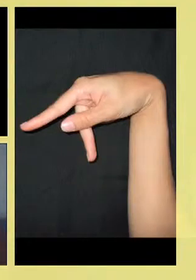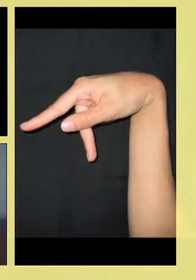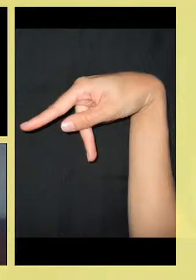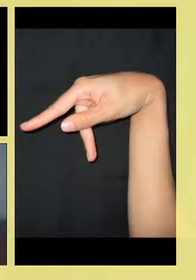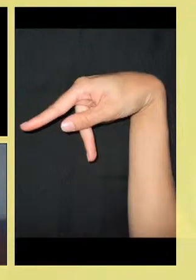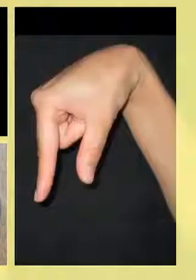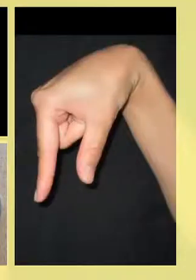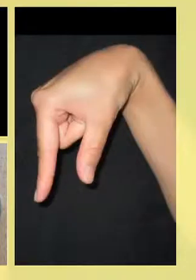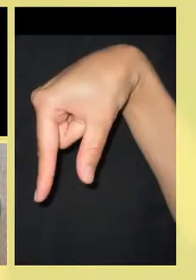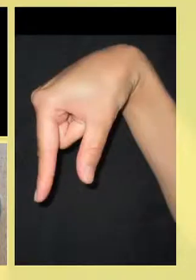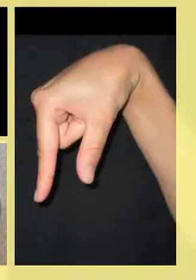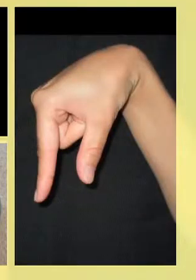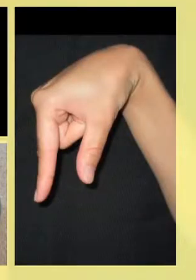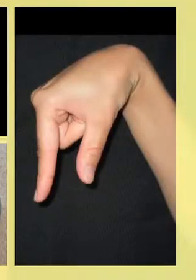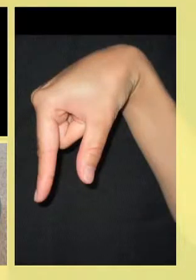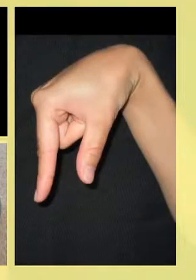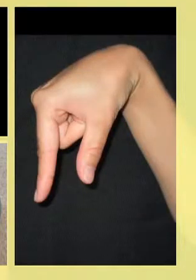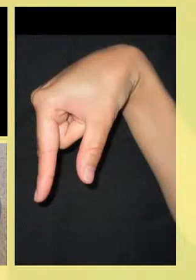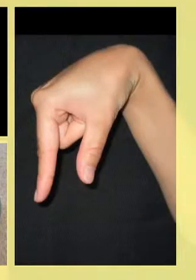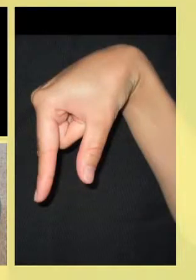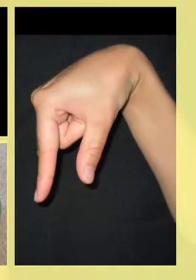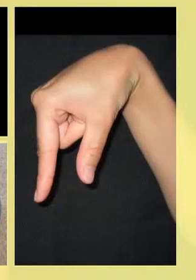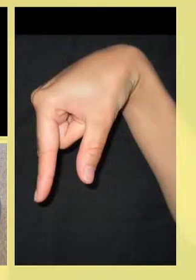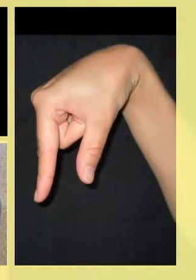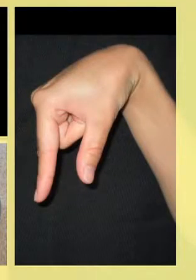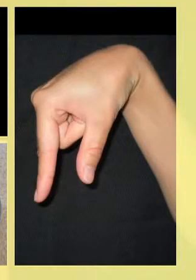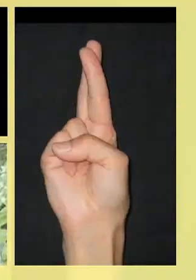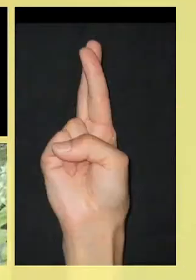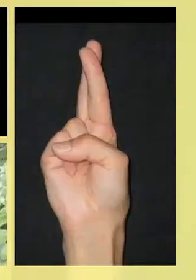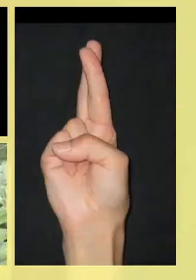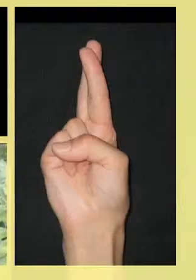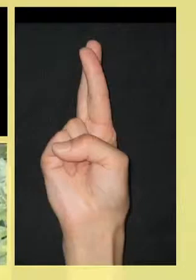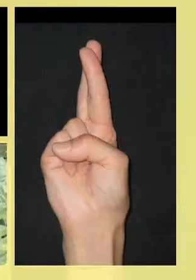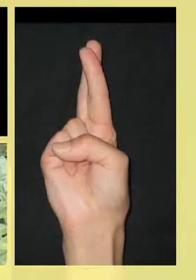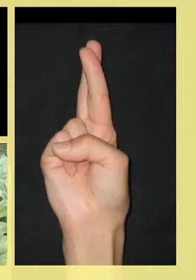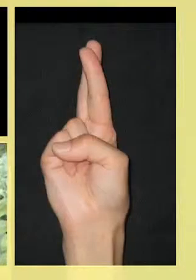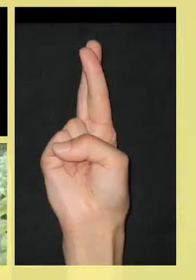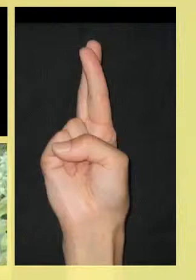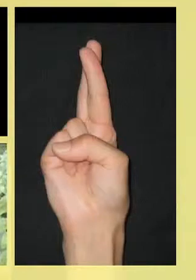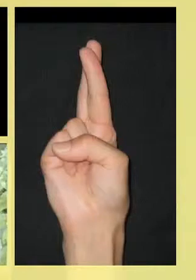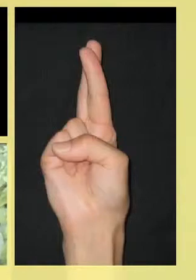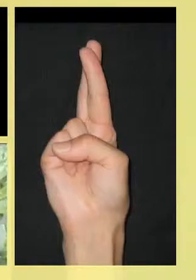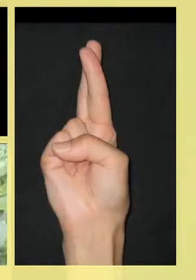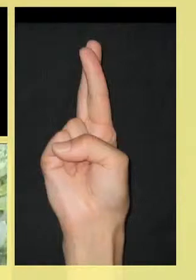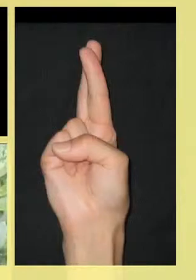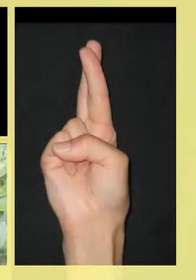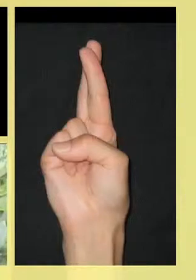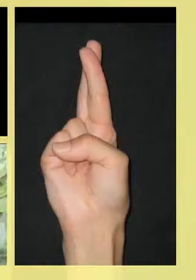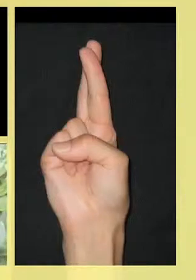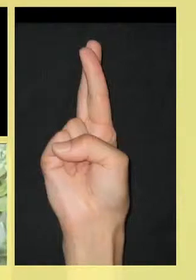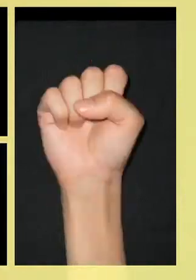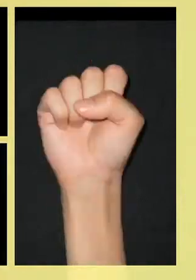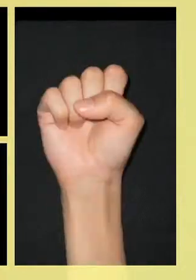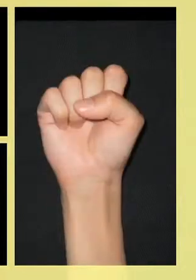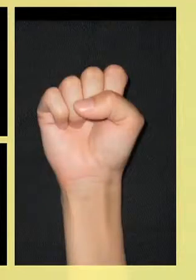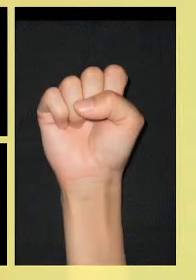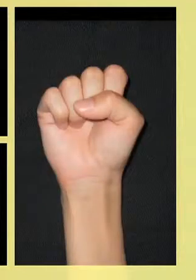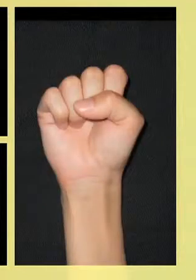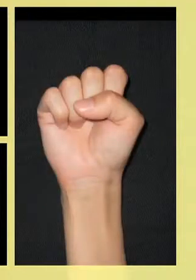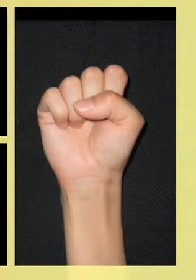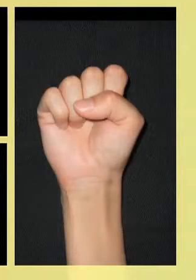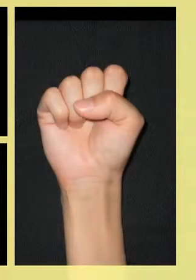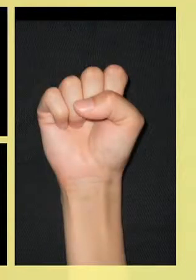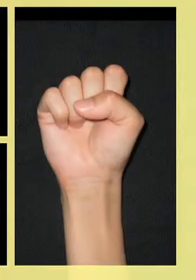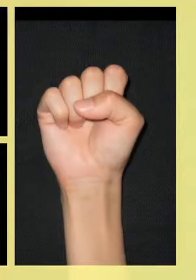Q is for quarter, R is for rain, S